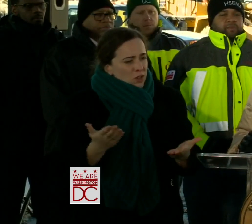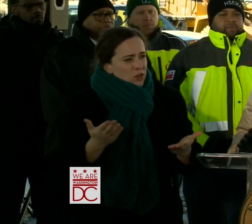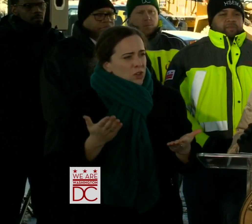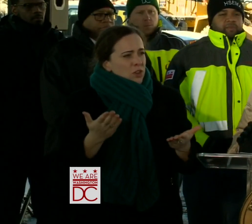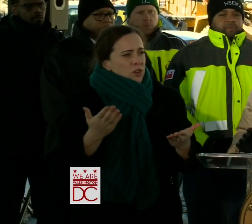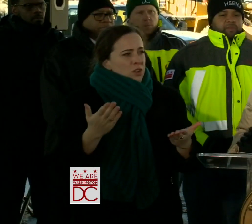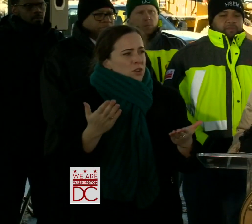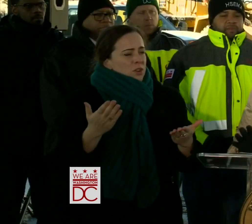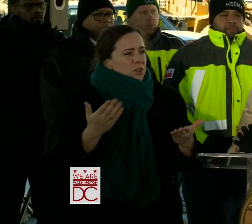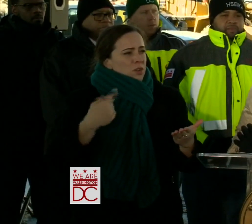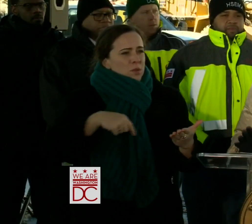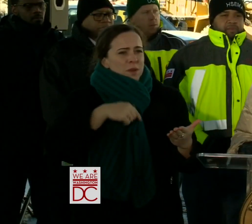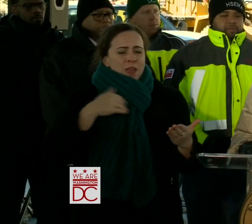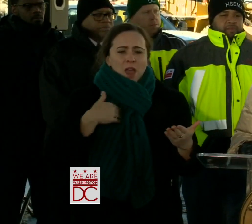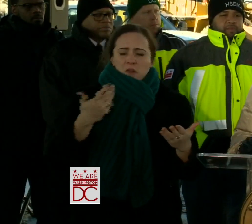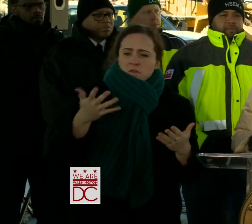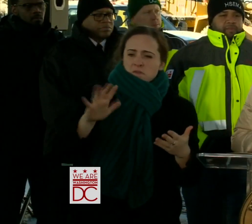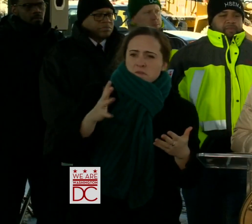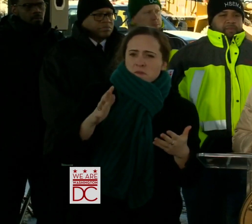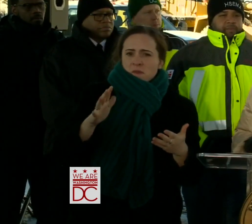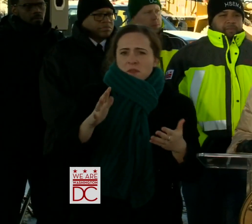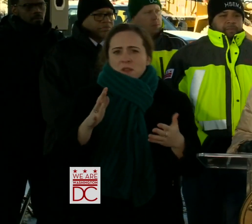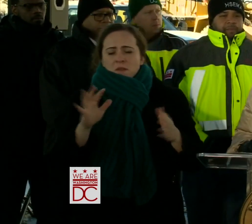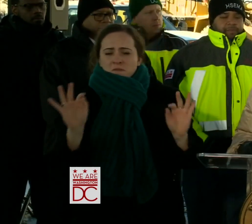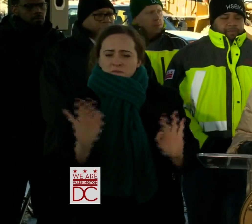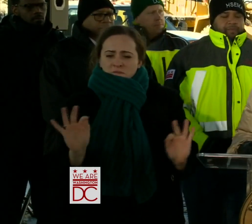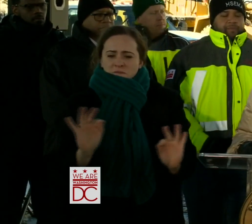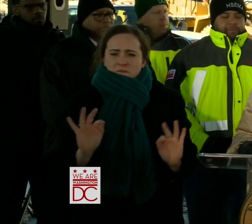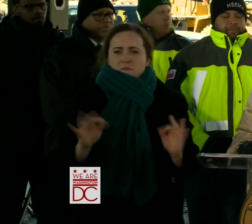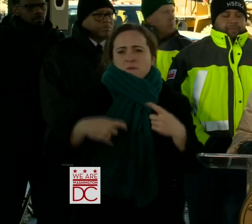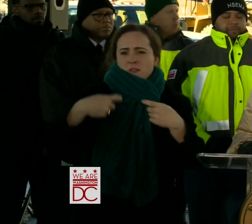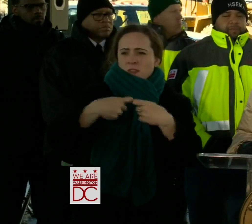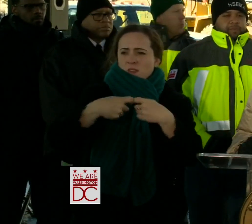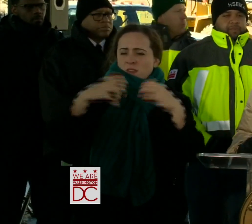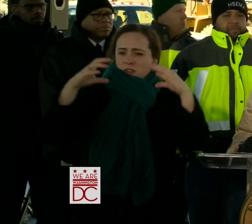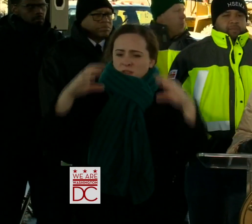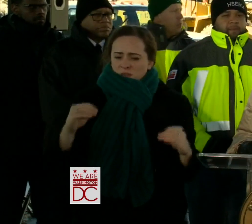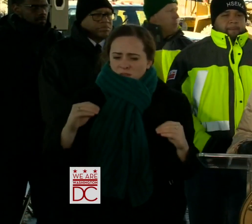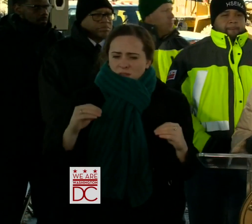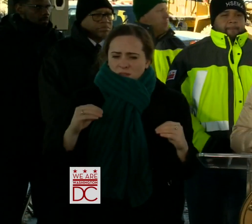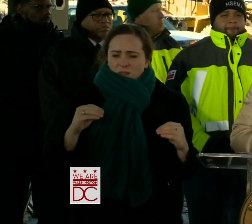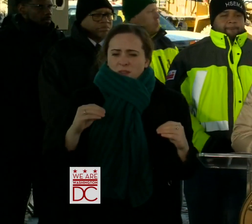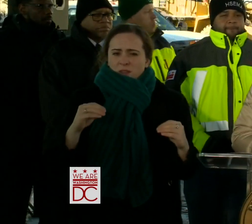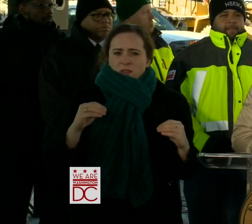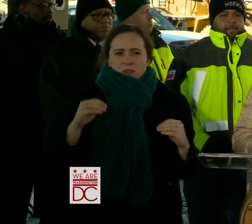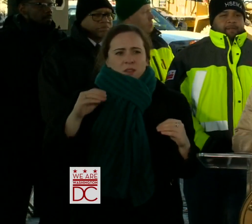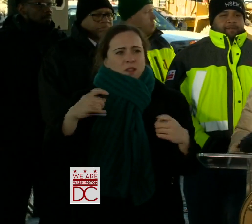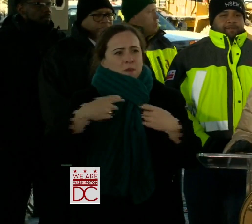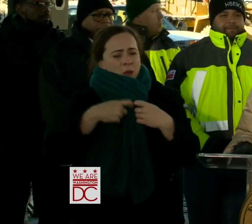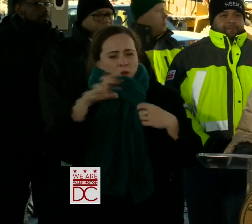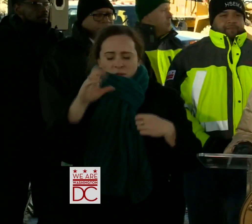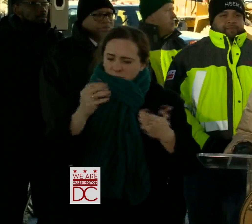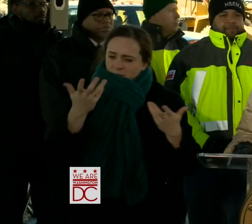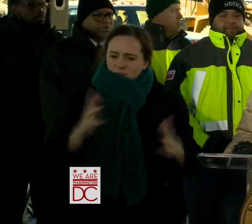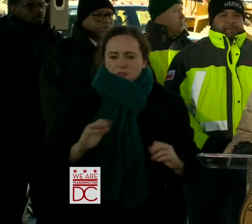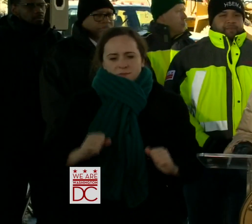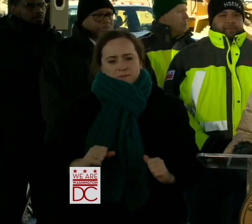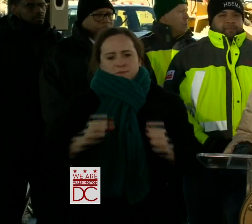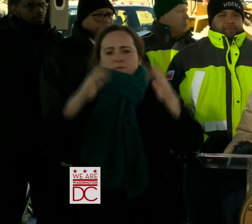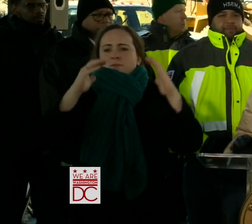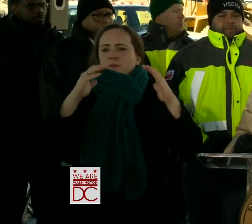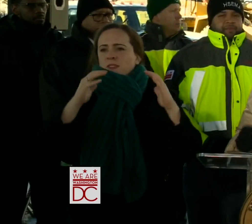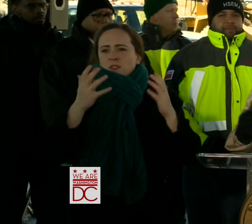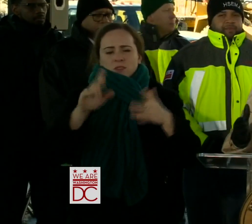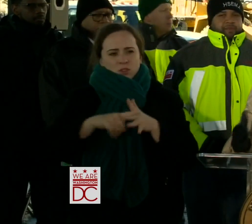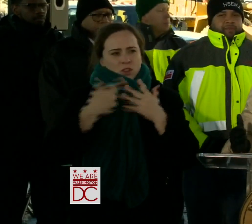We had a relatively minor power outage last night, and the power company got those folks up in a couple